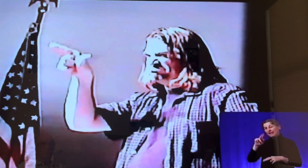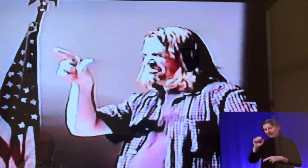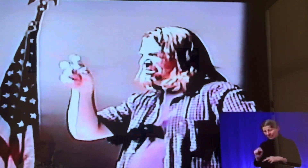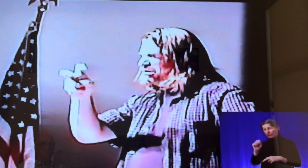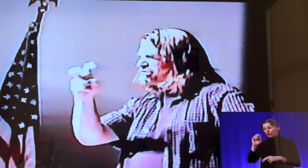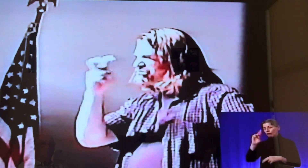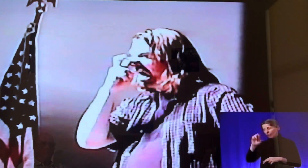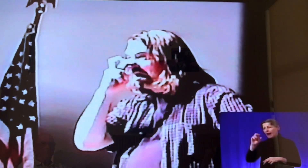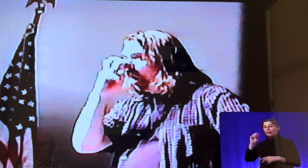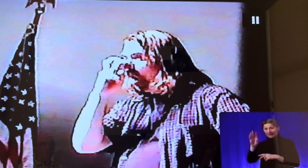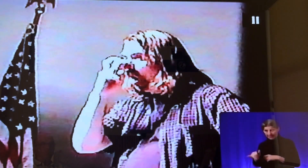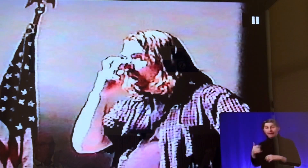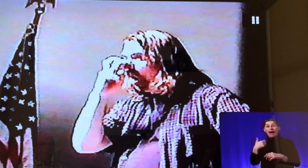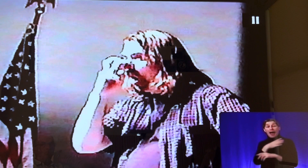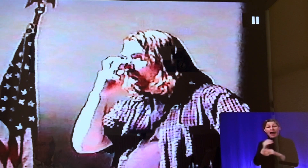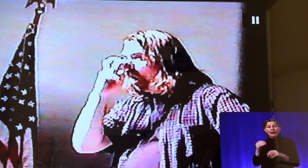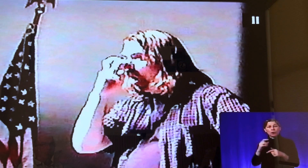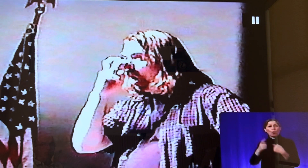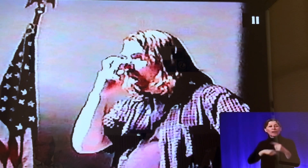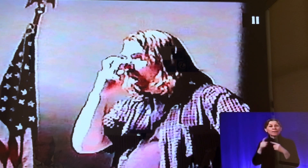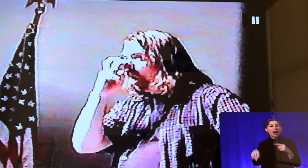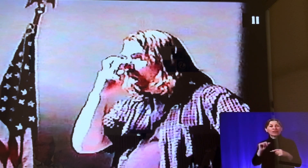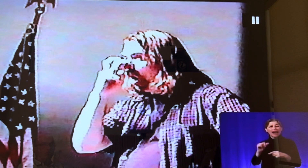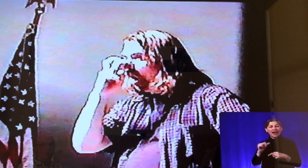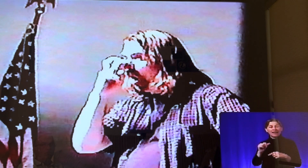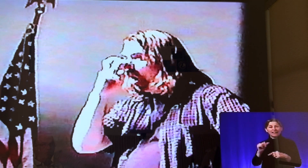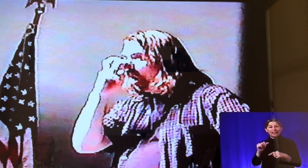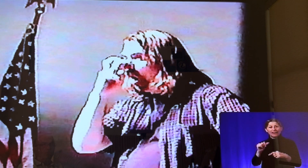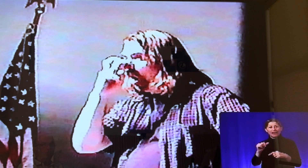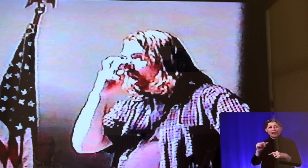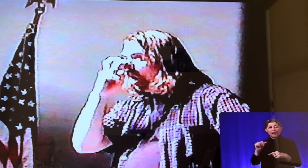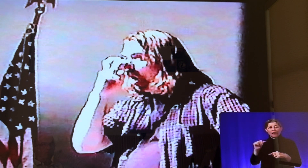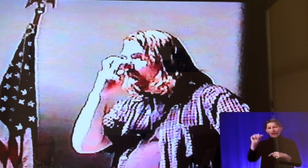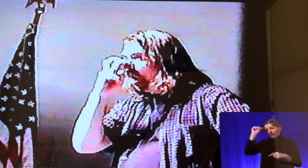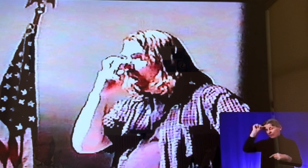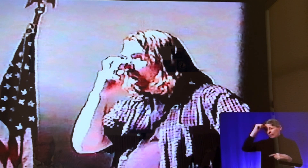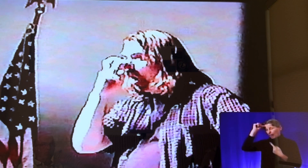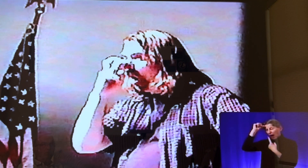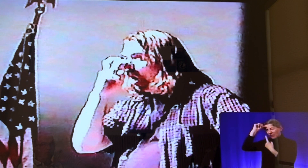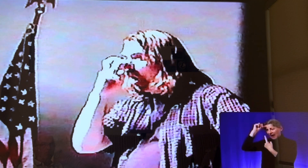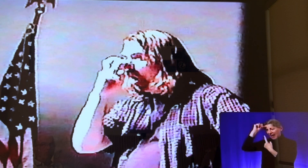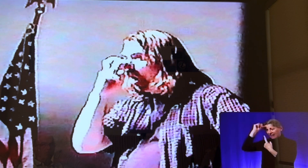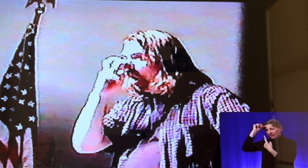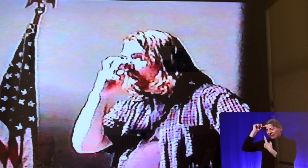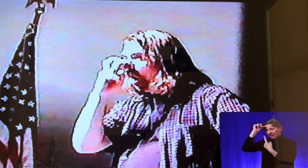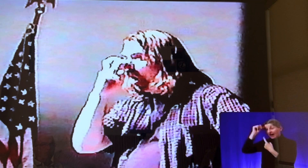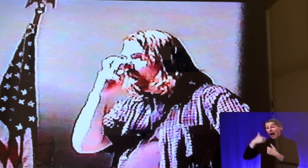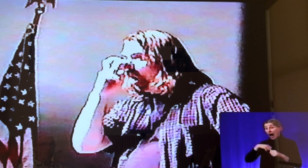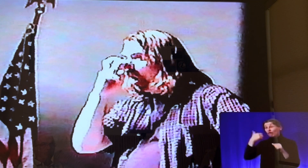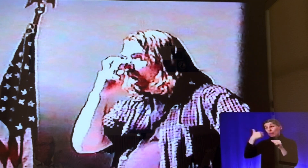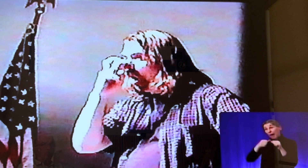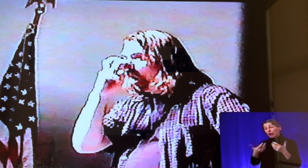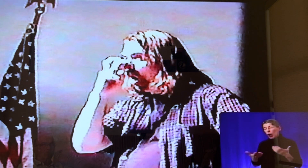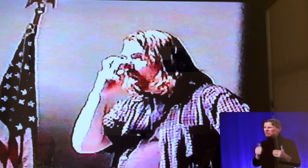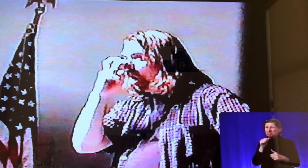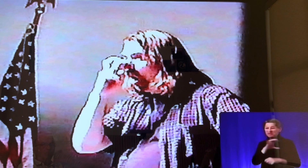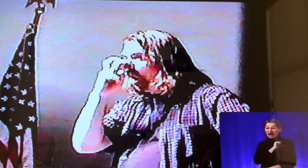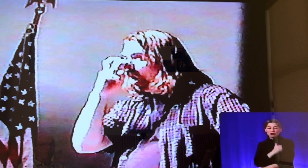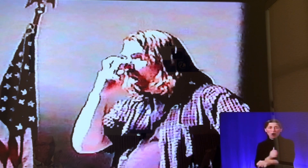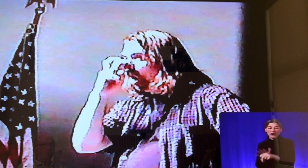and how about that little thumb on the head thing? I remember her. I don't think it's strong enough. I'm thinking something